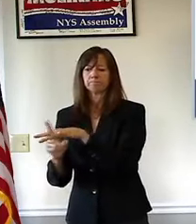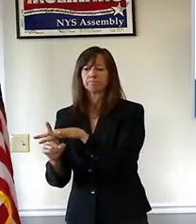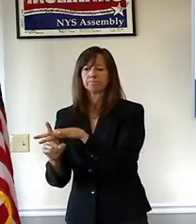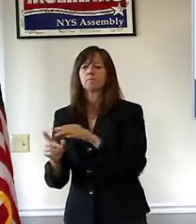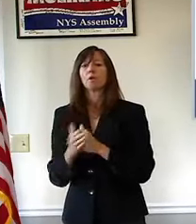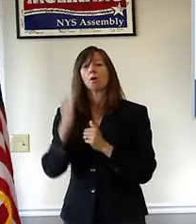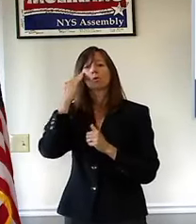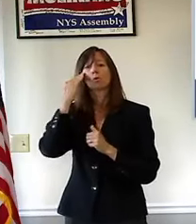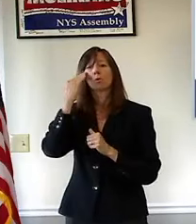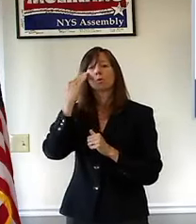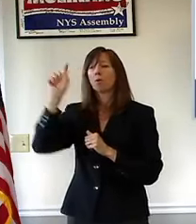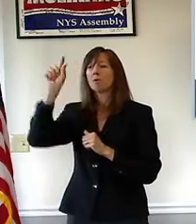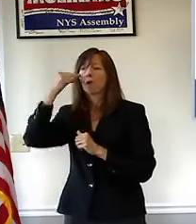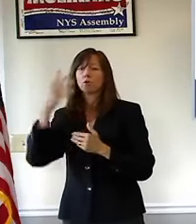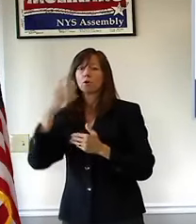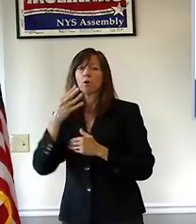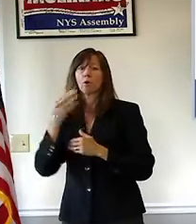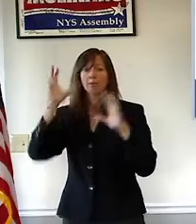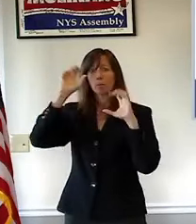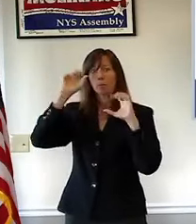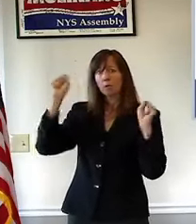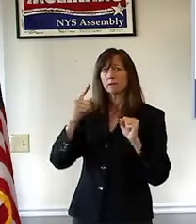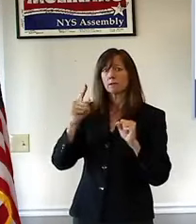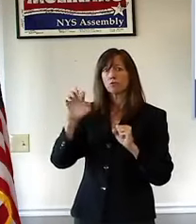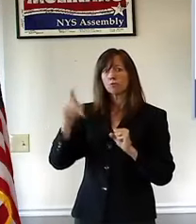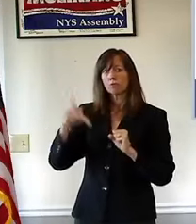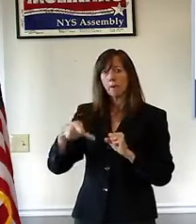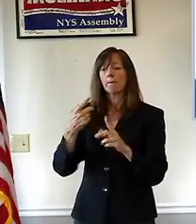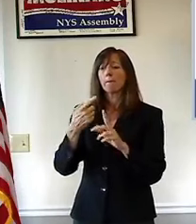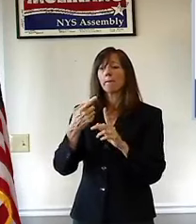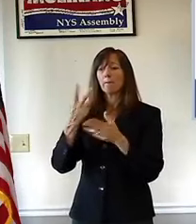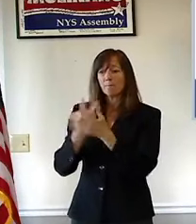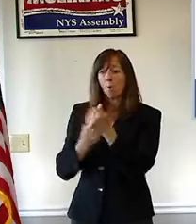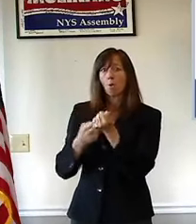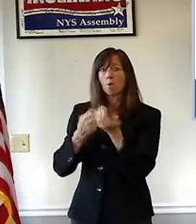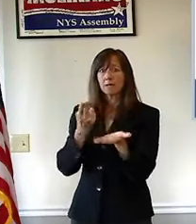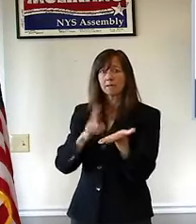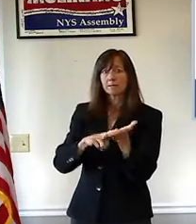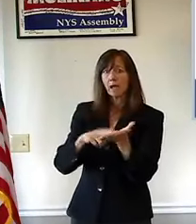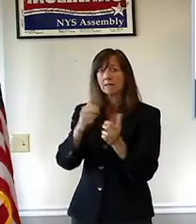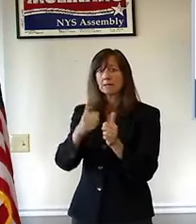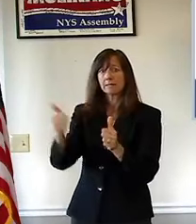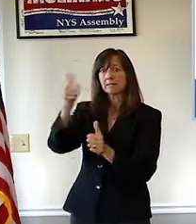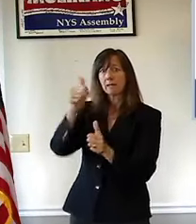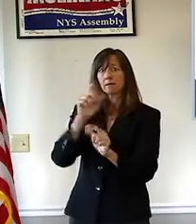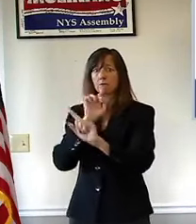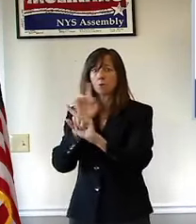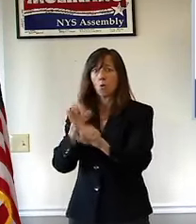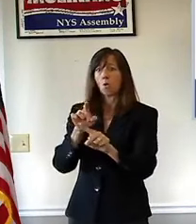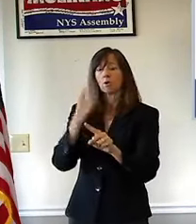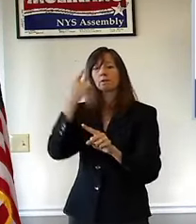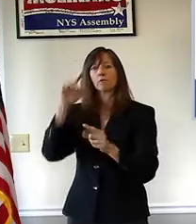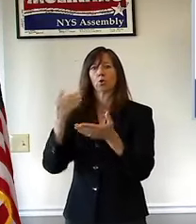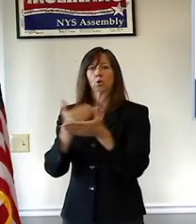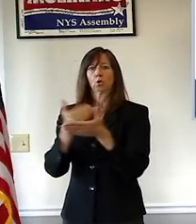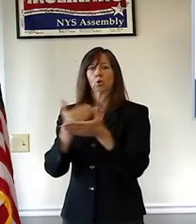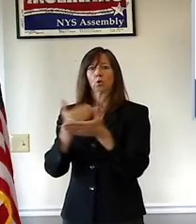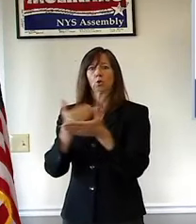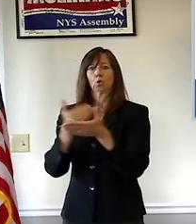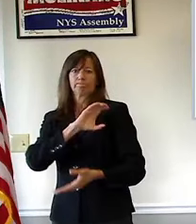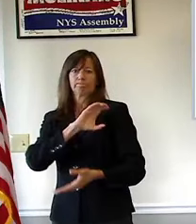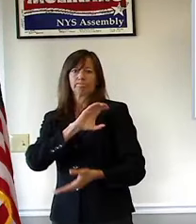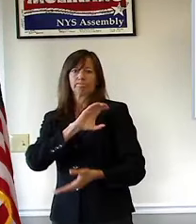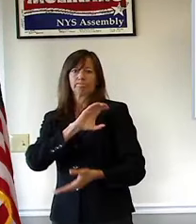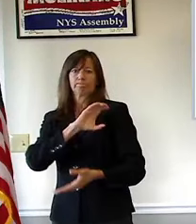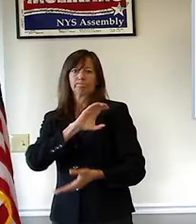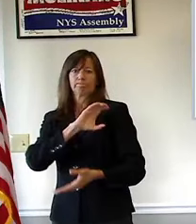signed executive orders requiring a review and enhancement of law enforcement practices. We